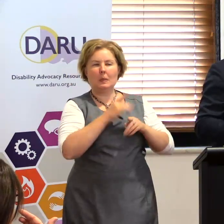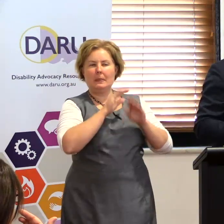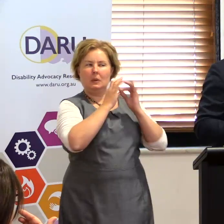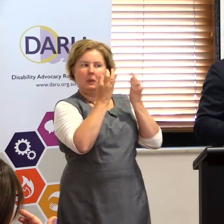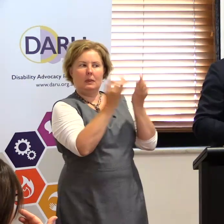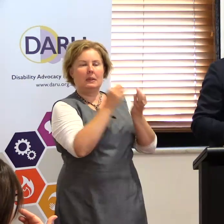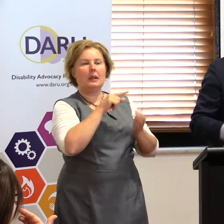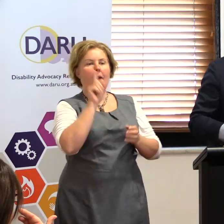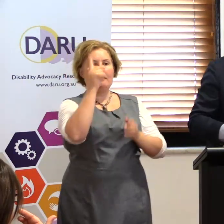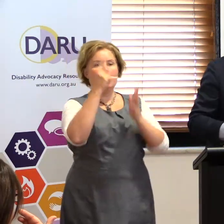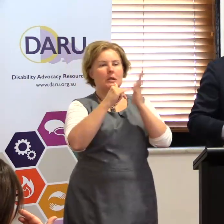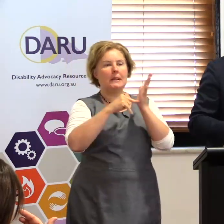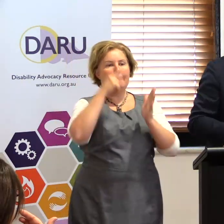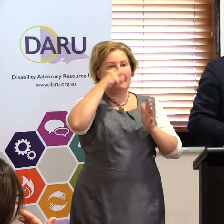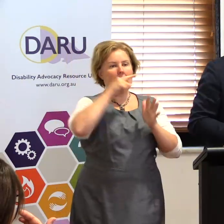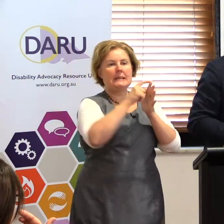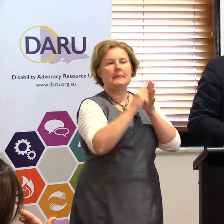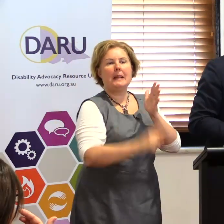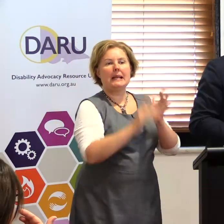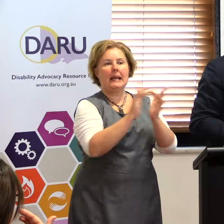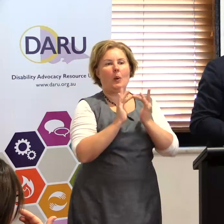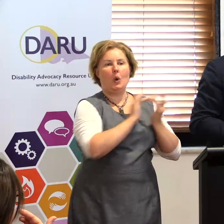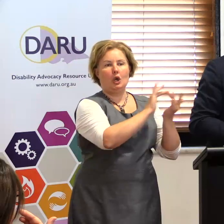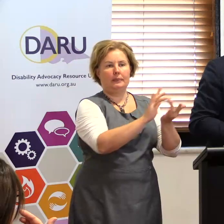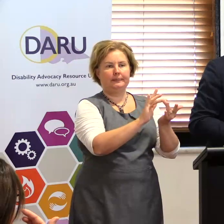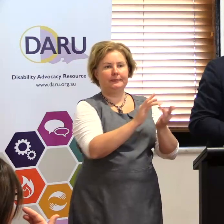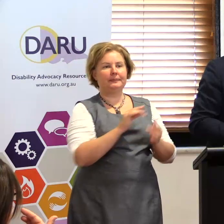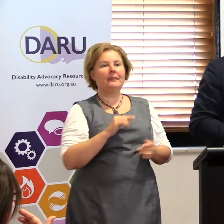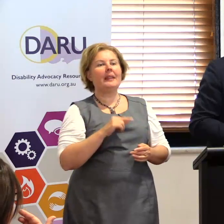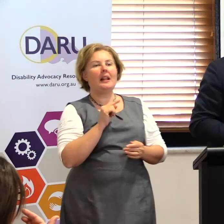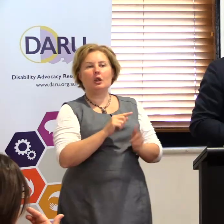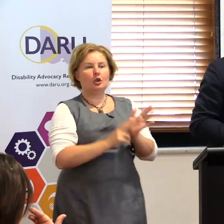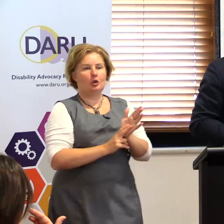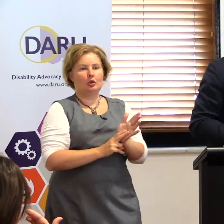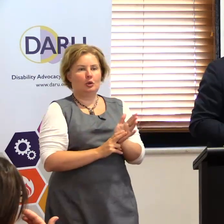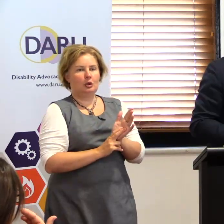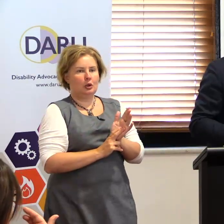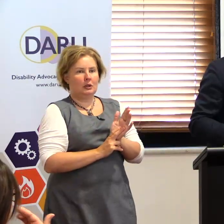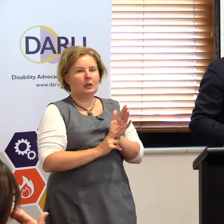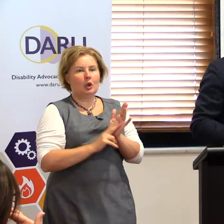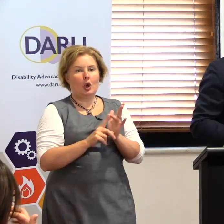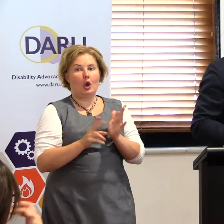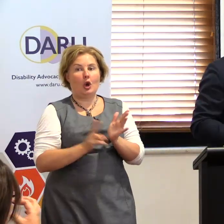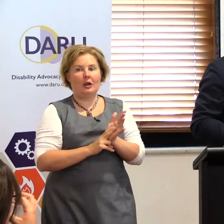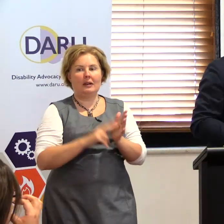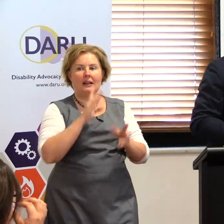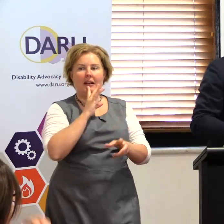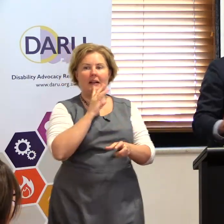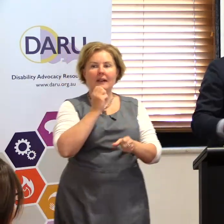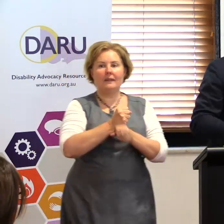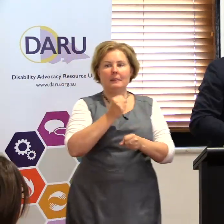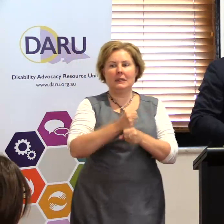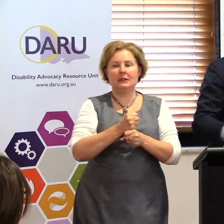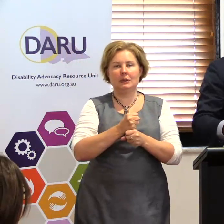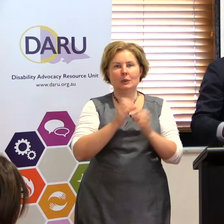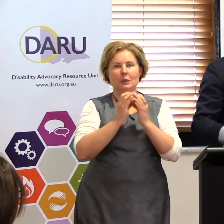called the First People's Disability Network. So we're a non-government organisation, so we're not